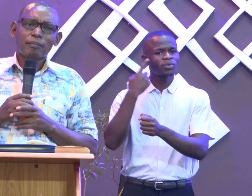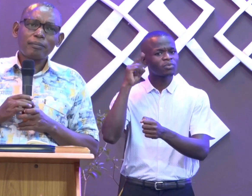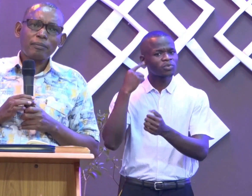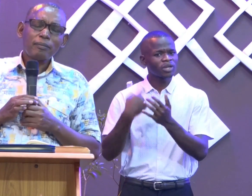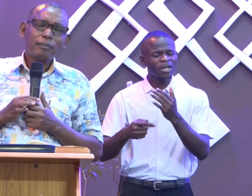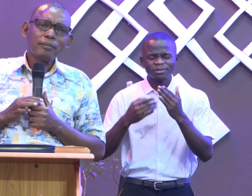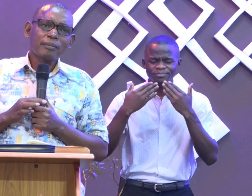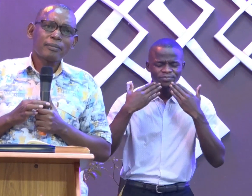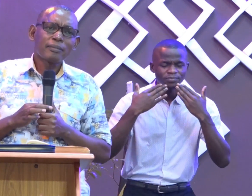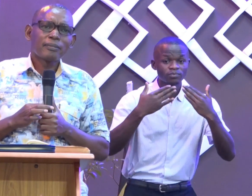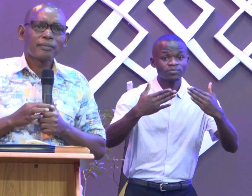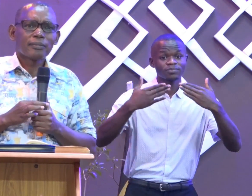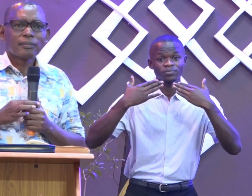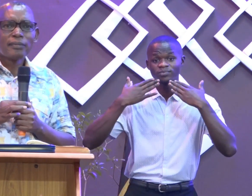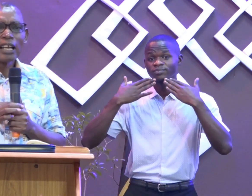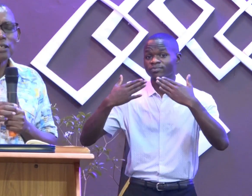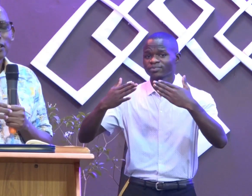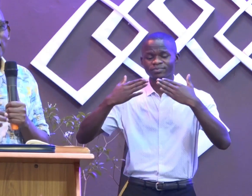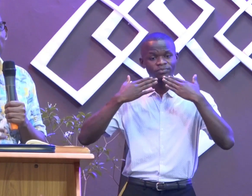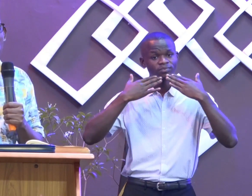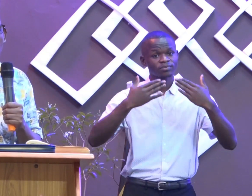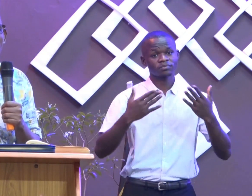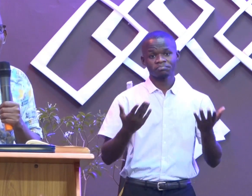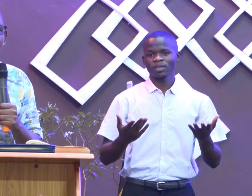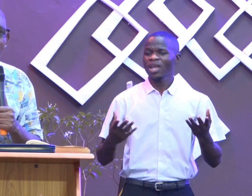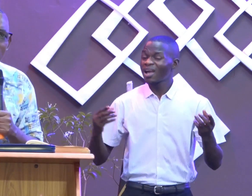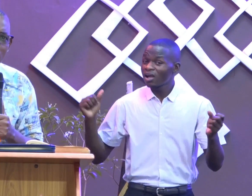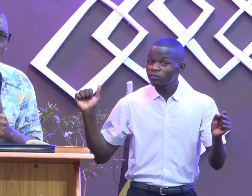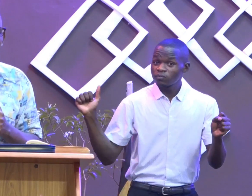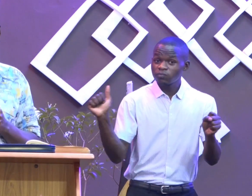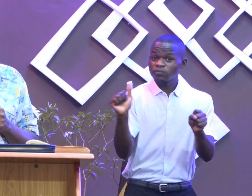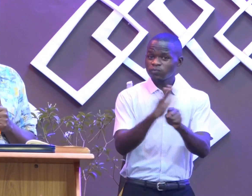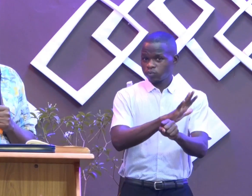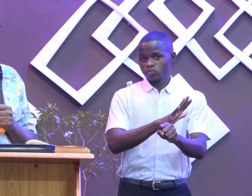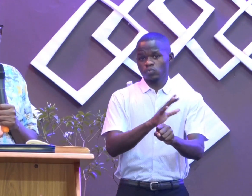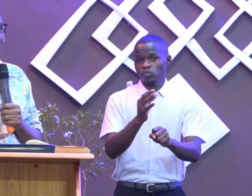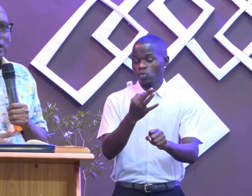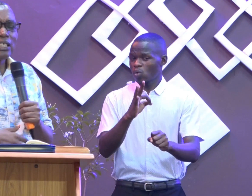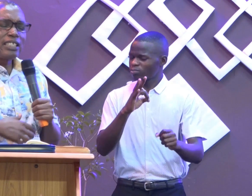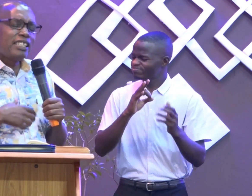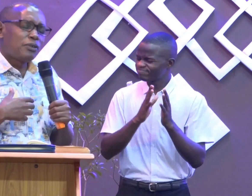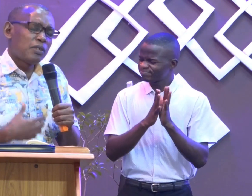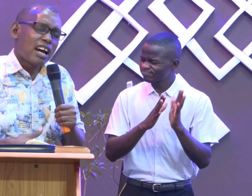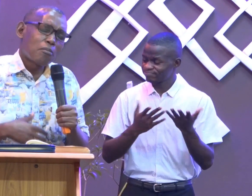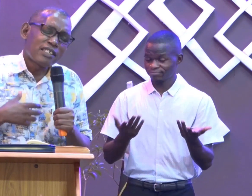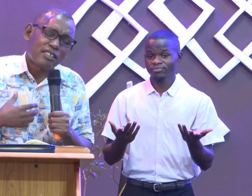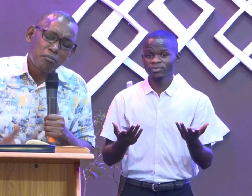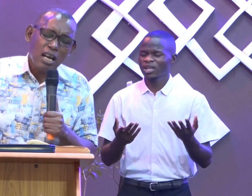feel that what came from the heart of Paul when it was full of thanksgiving. It is full of